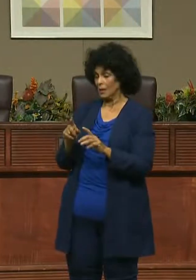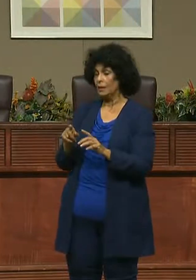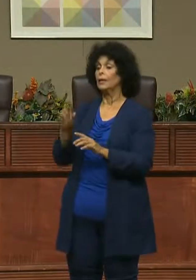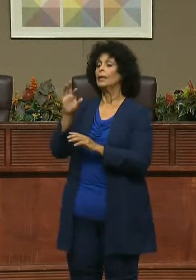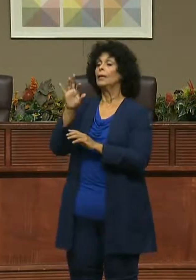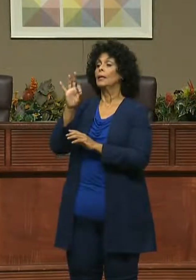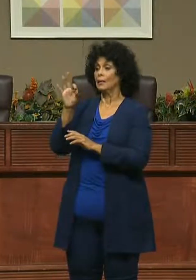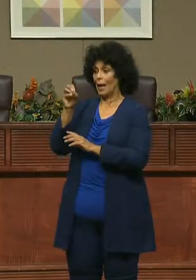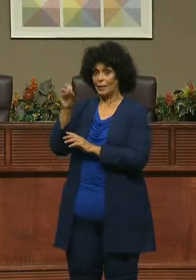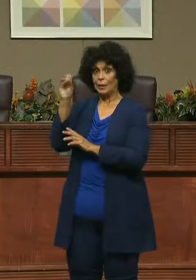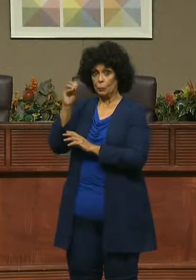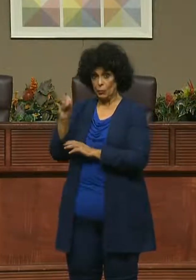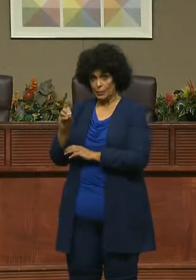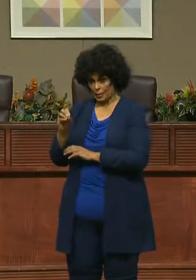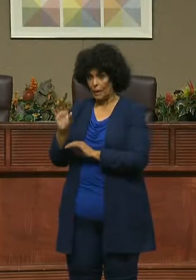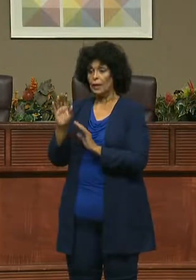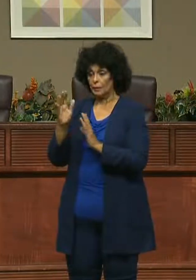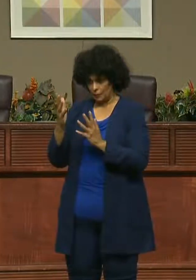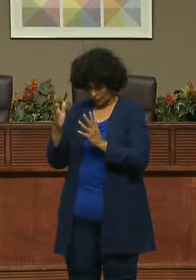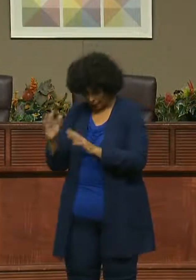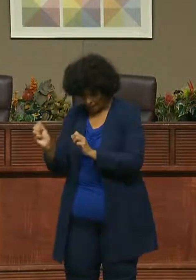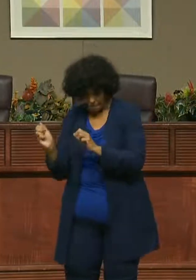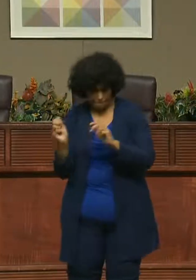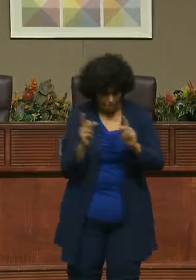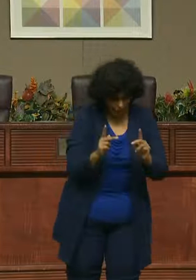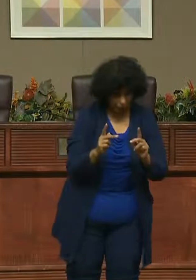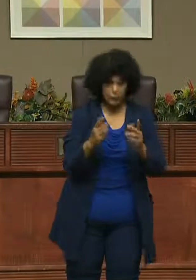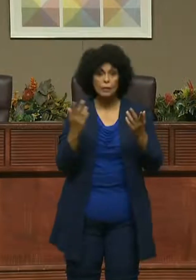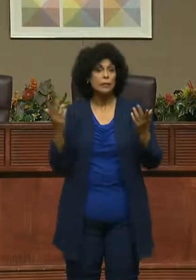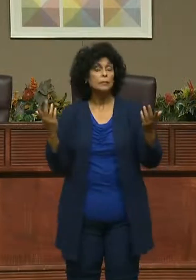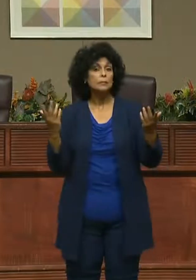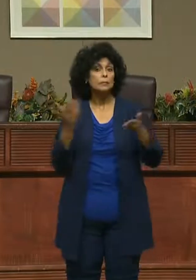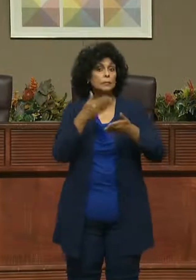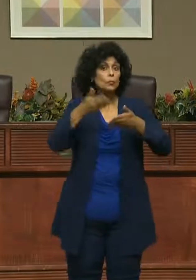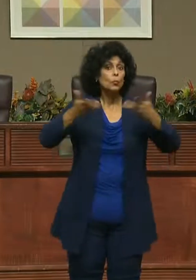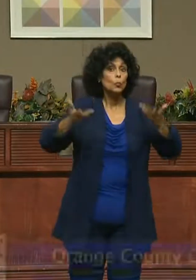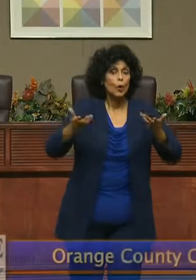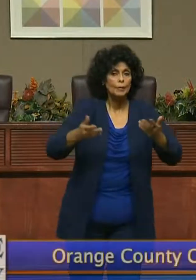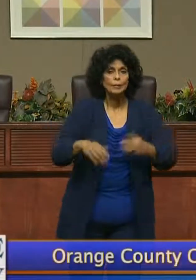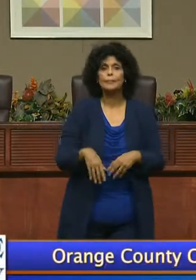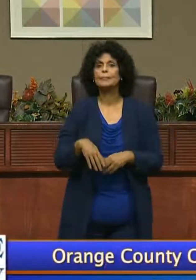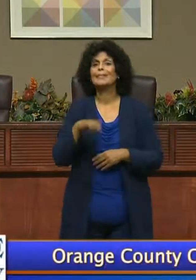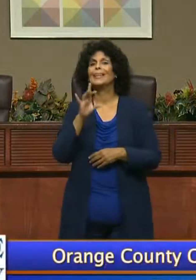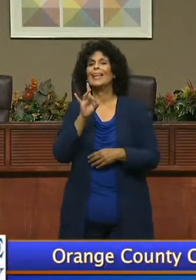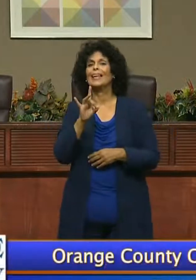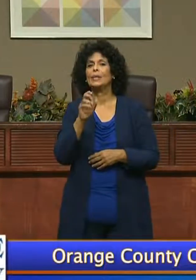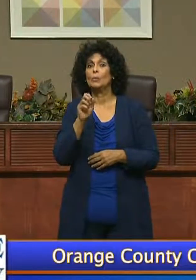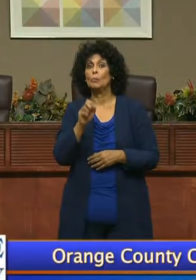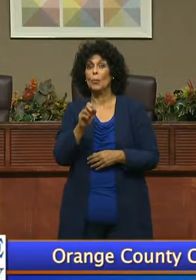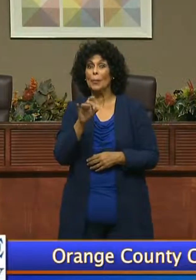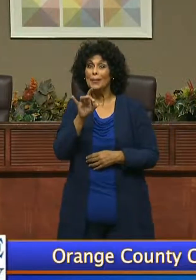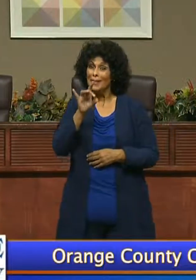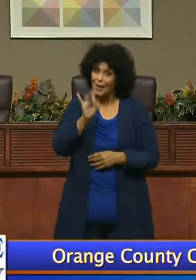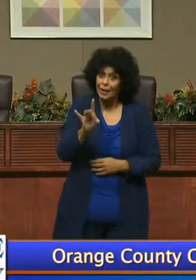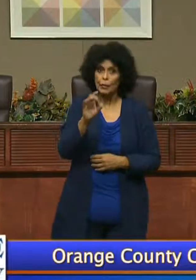average positive rate for those tests are 8.8%. So much higher than what we